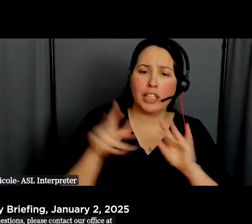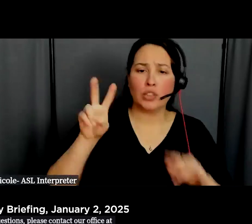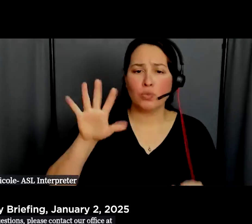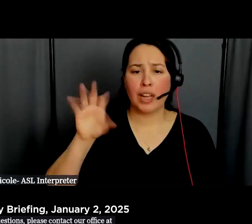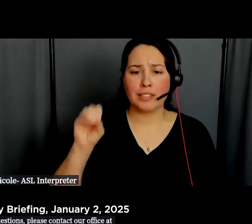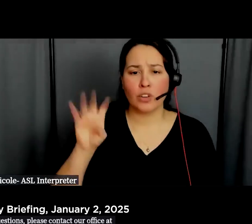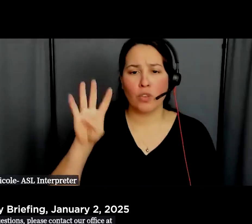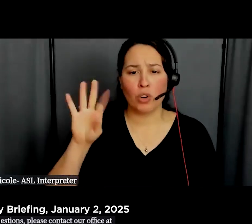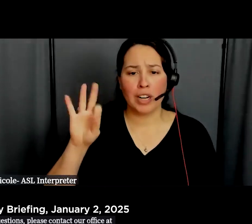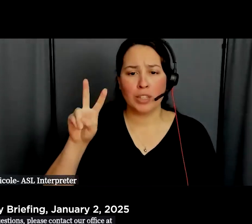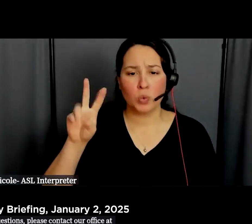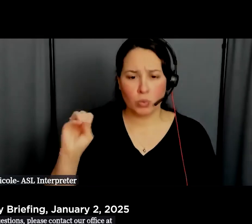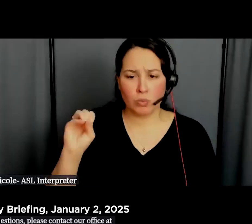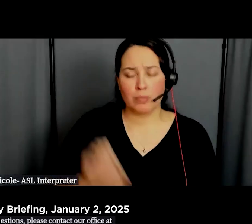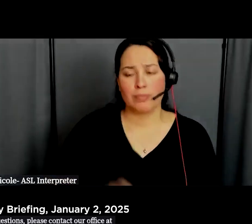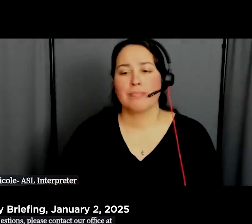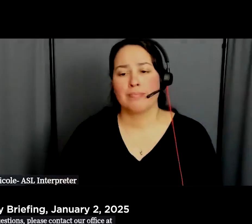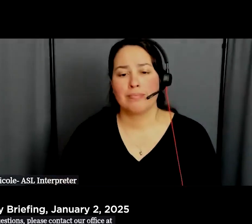250-4920.